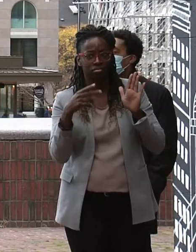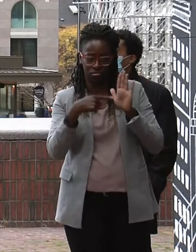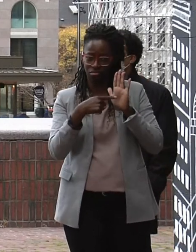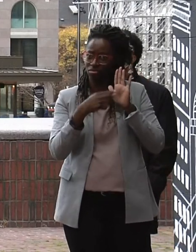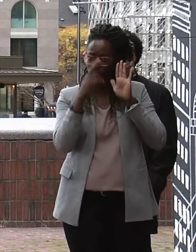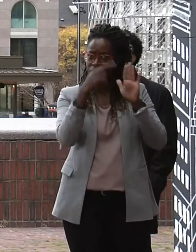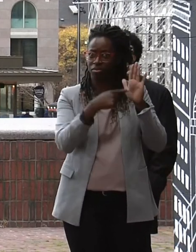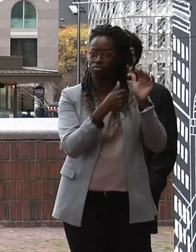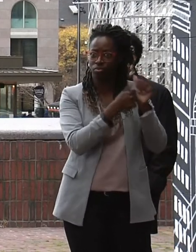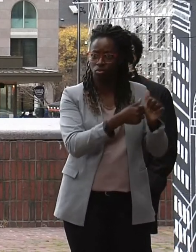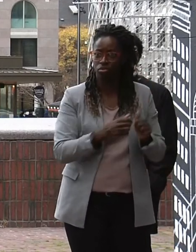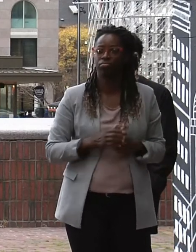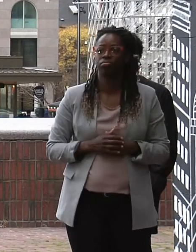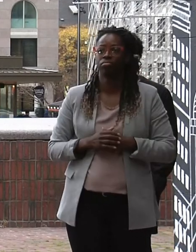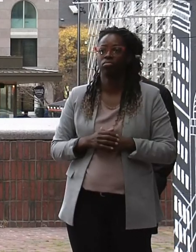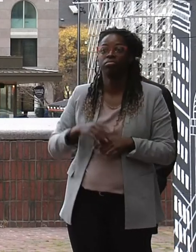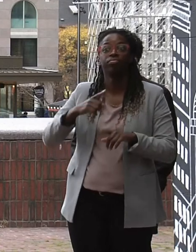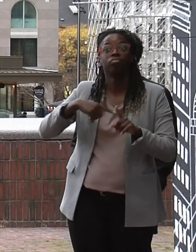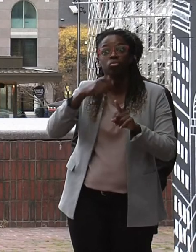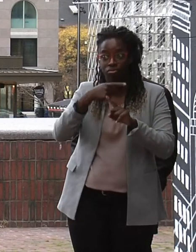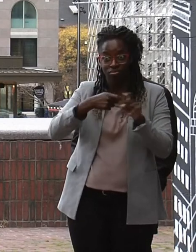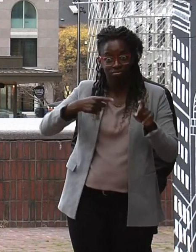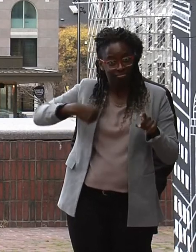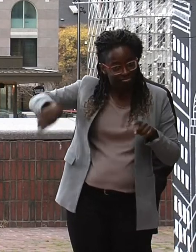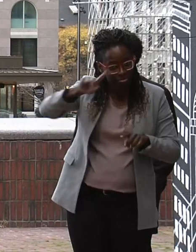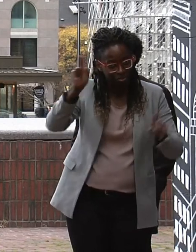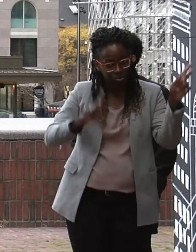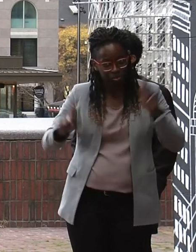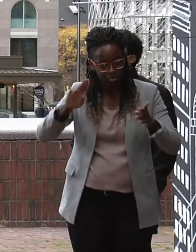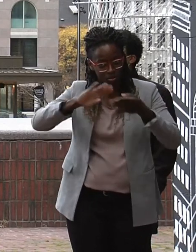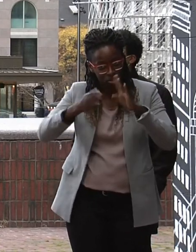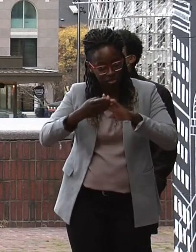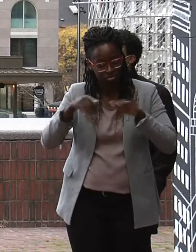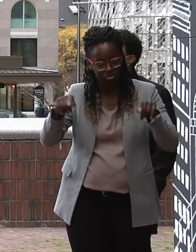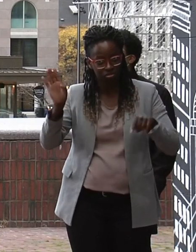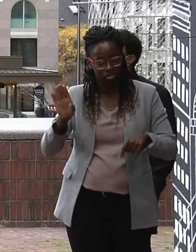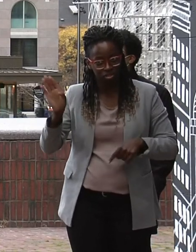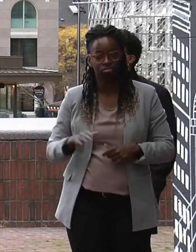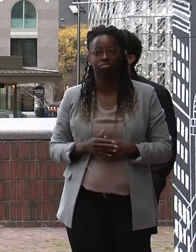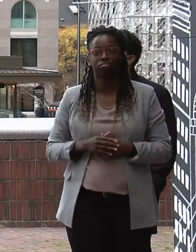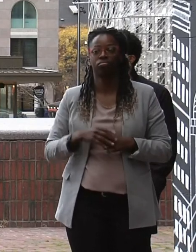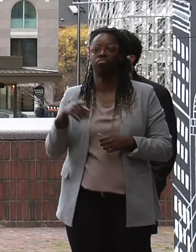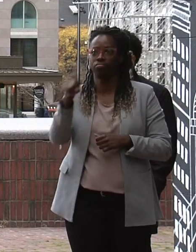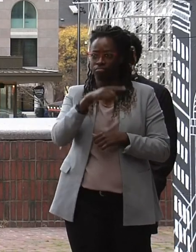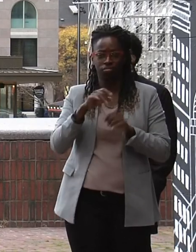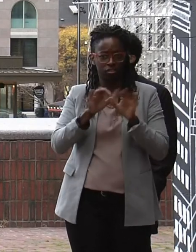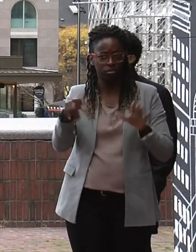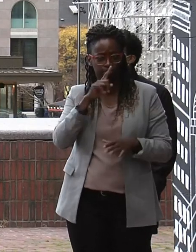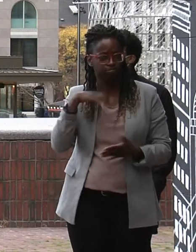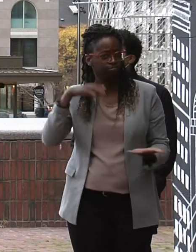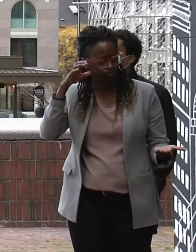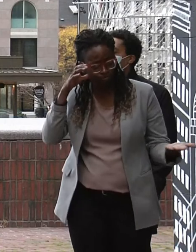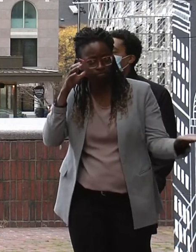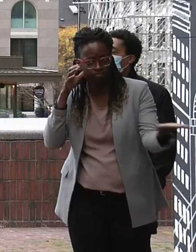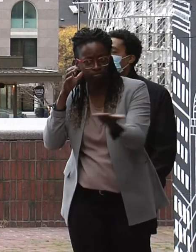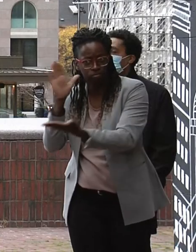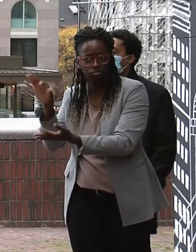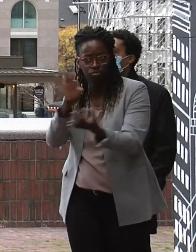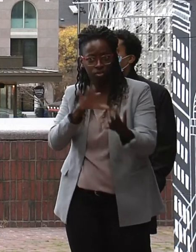Boston residents, as well as the best practices and structures that have been